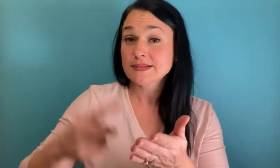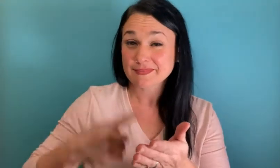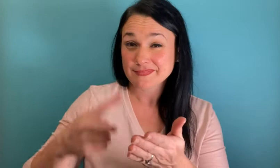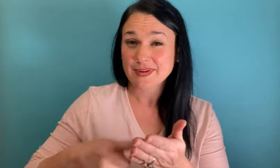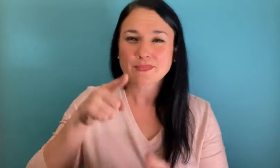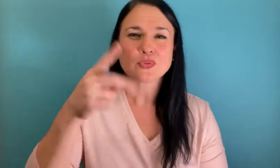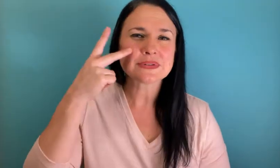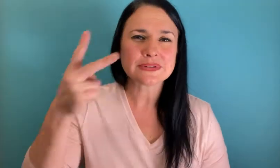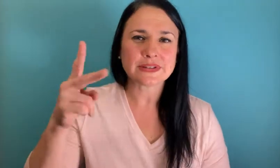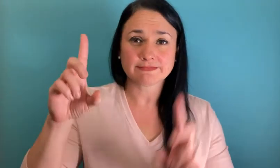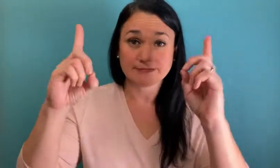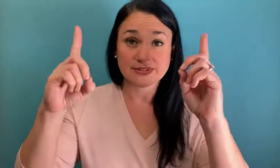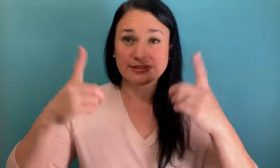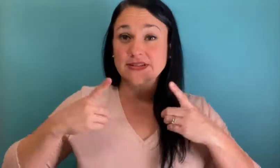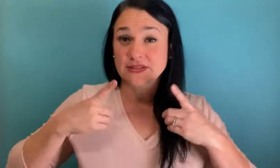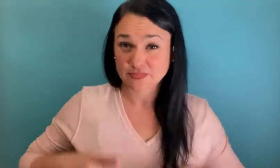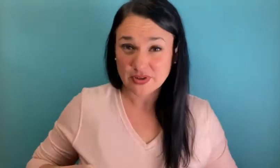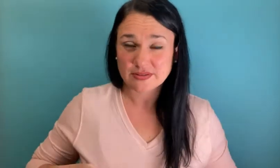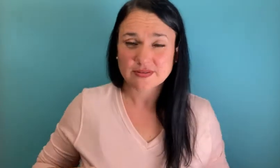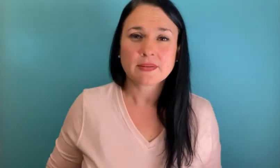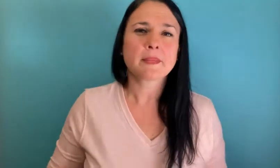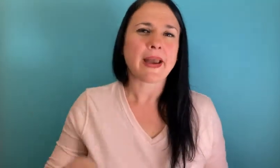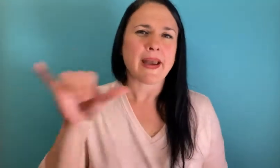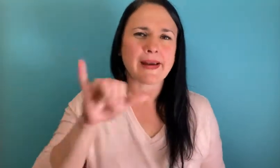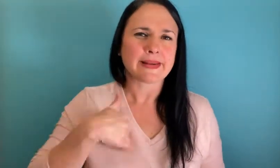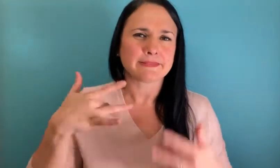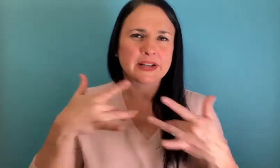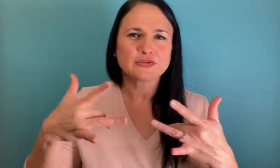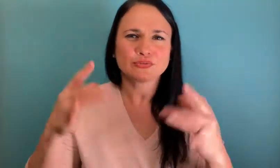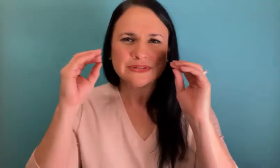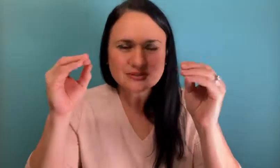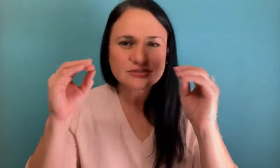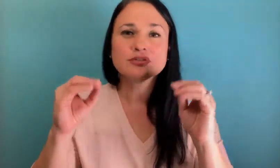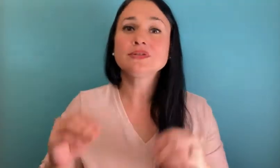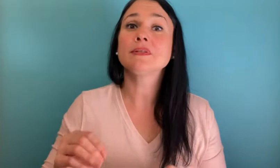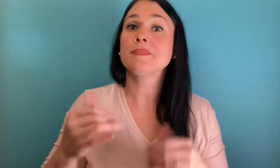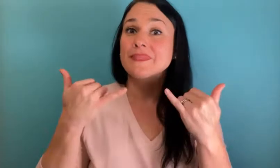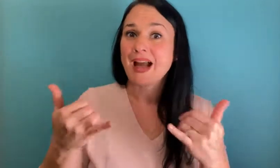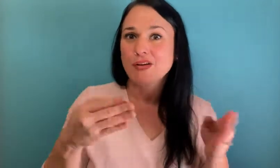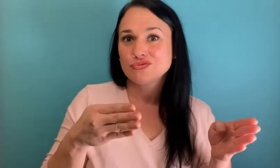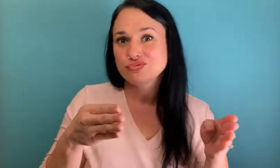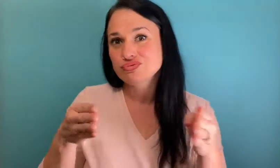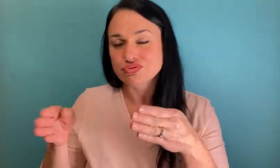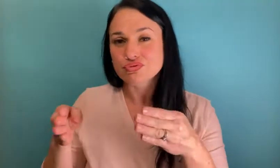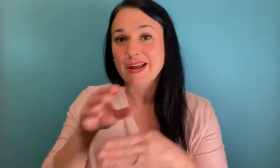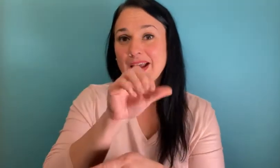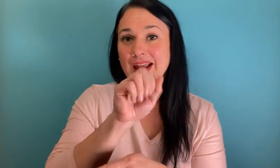Sometimes you'll actually see people sign this with the letter D's as a hand shape. Now, I typically teach that, but we're all switching